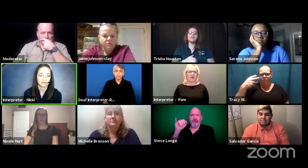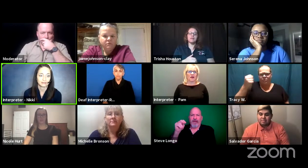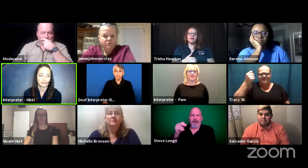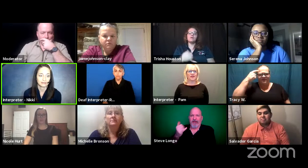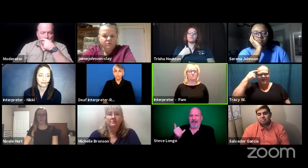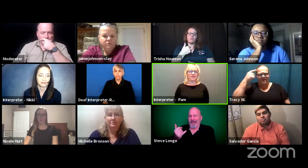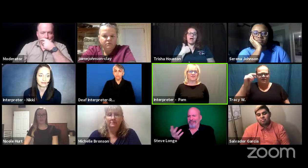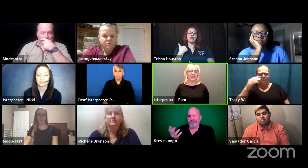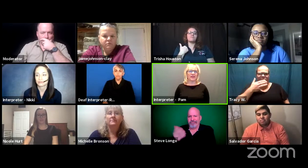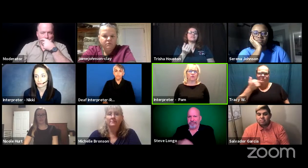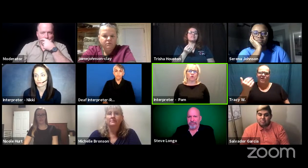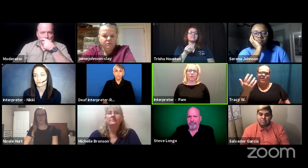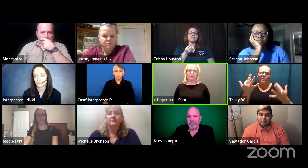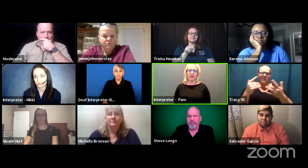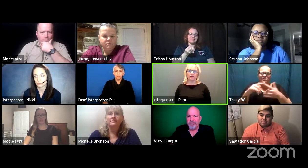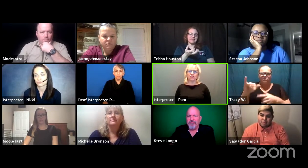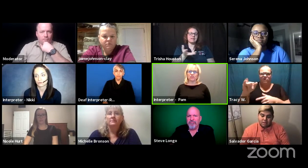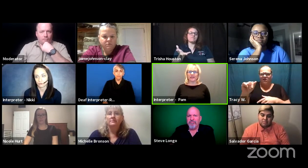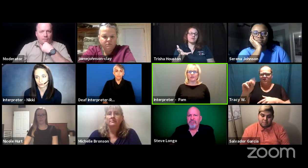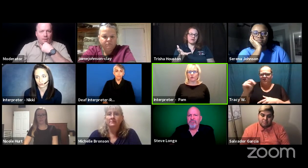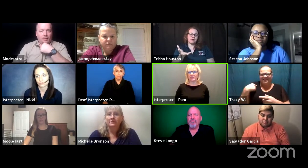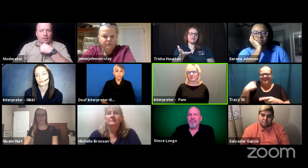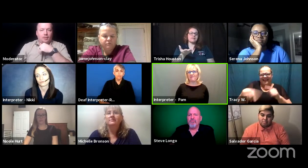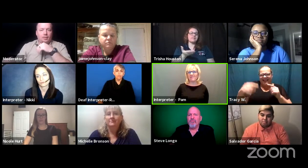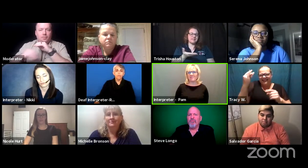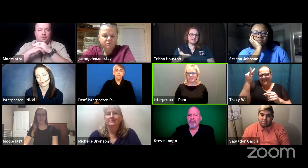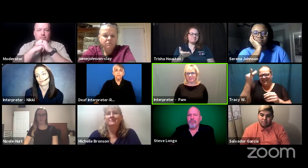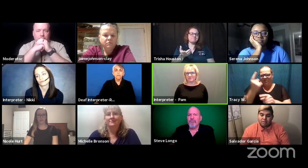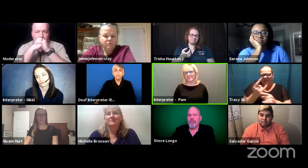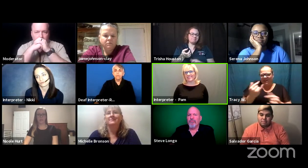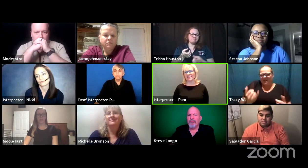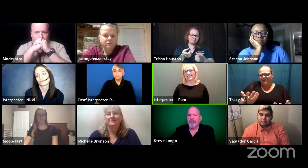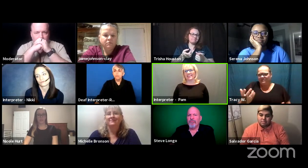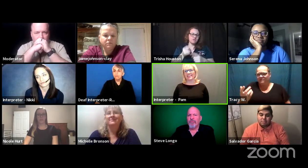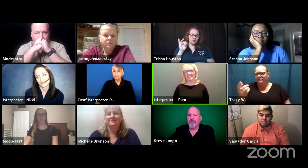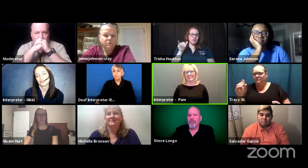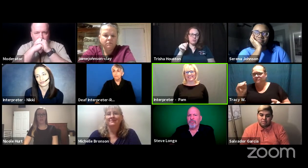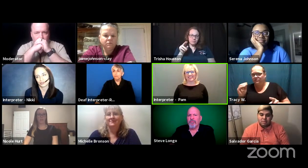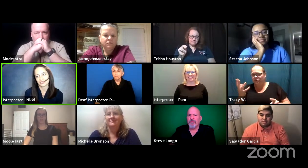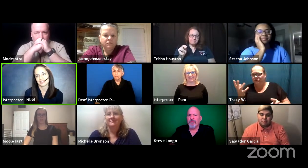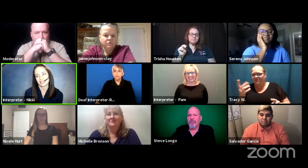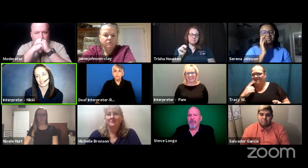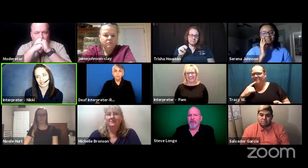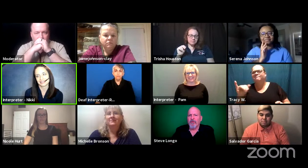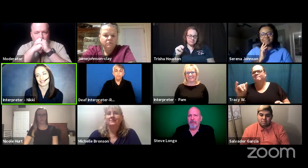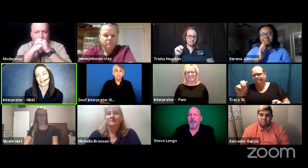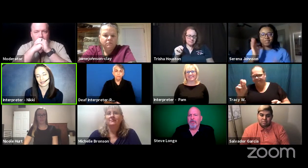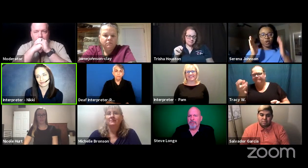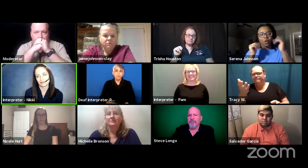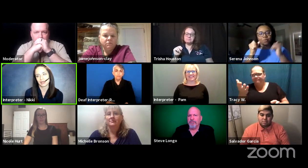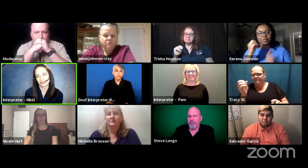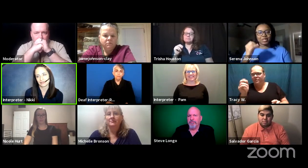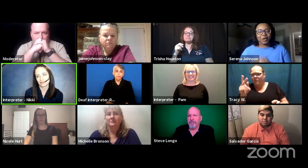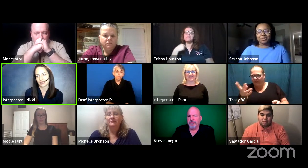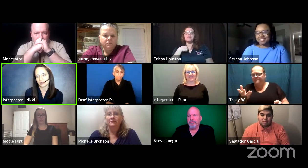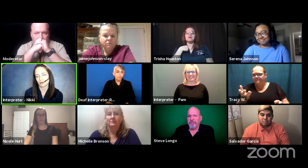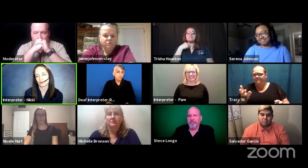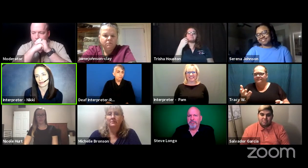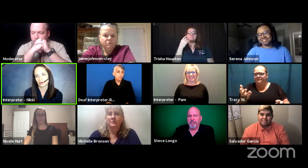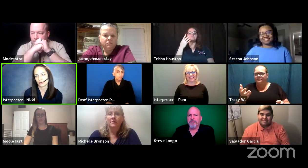I think my thinking will be better in January, Steve says. Trisha's saying yes. I believe January there will